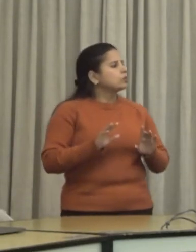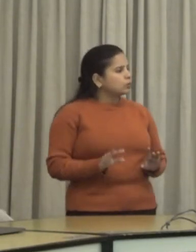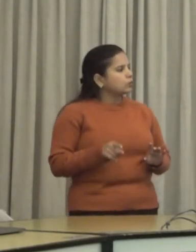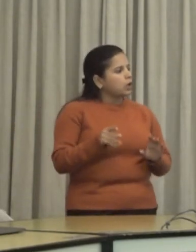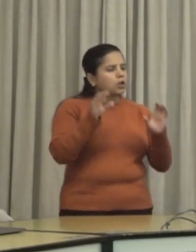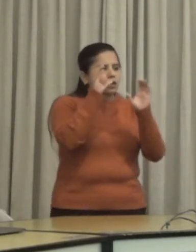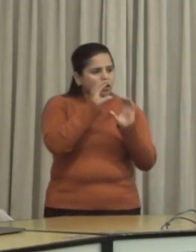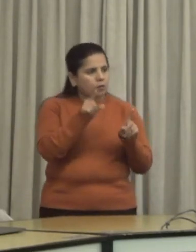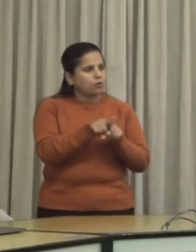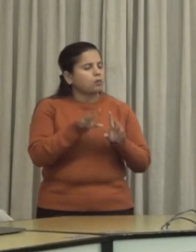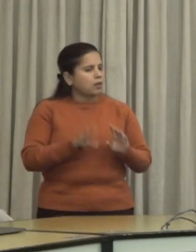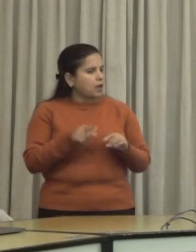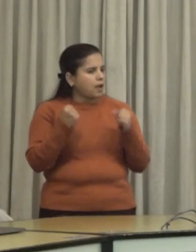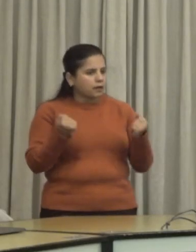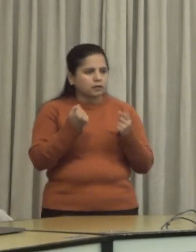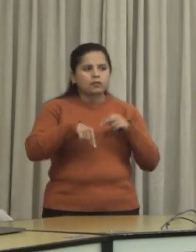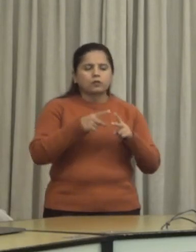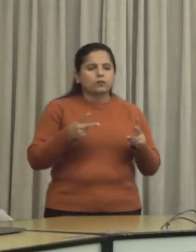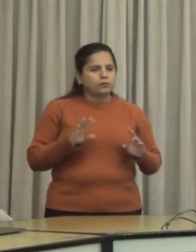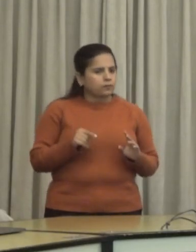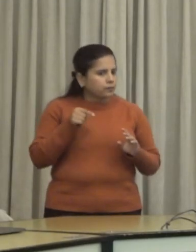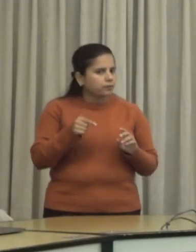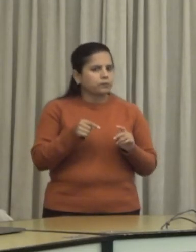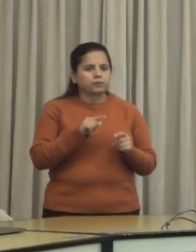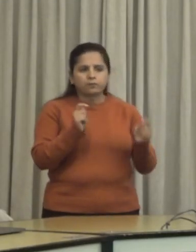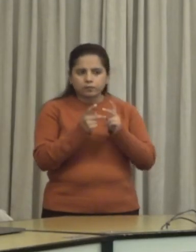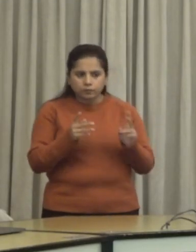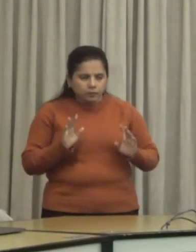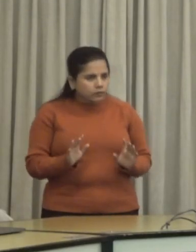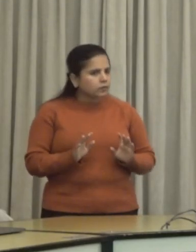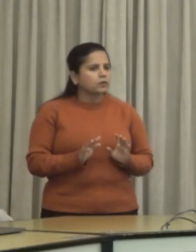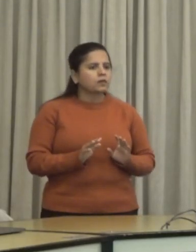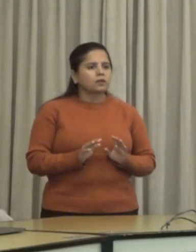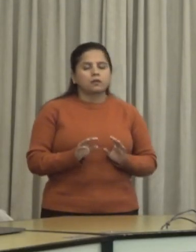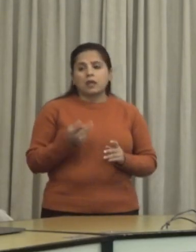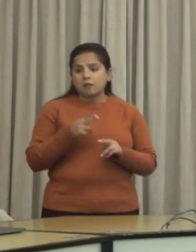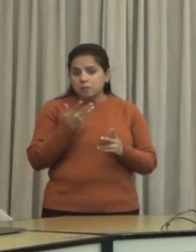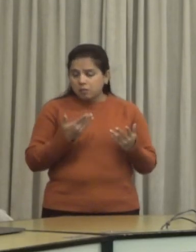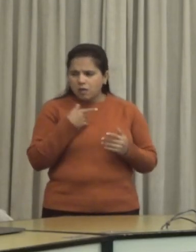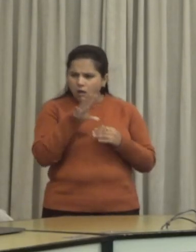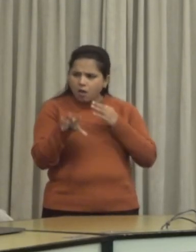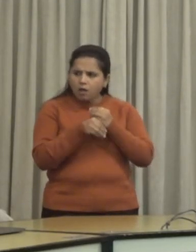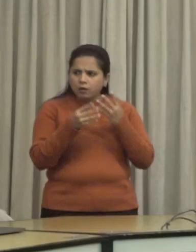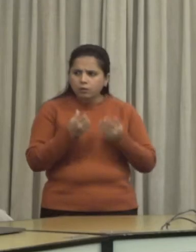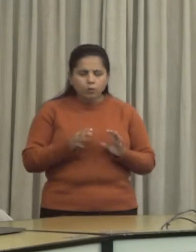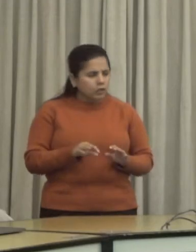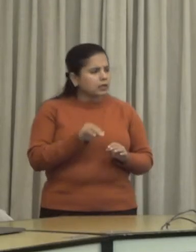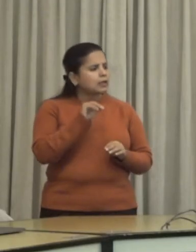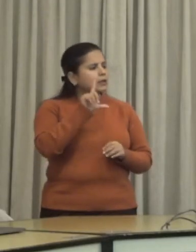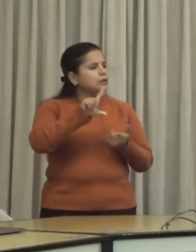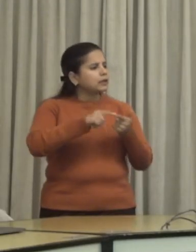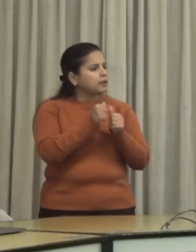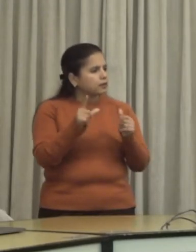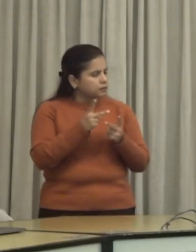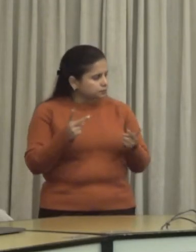this confusion with active euthanasia is jettisoned once and for all. Yeah, and if I may just add, the legal perspective